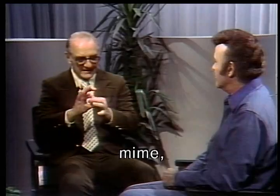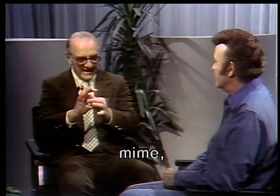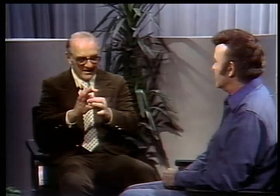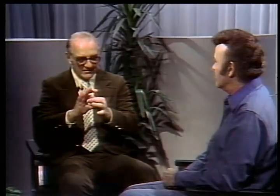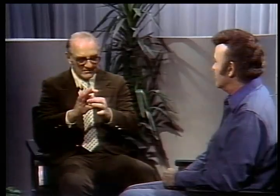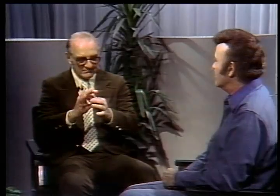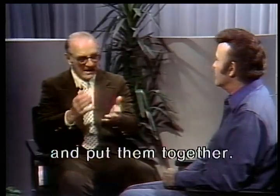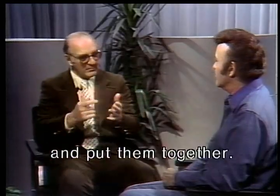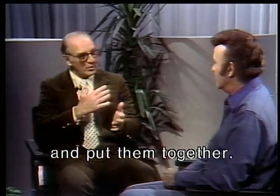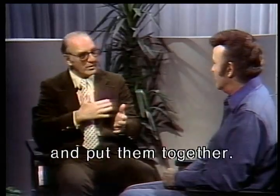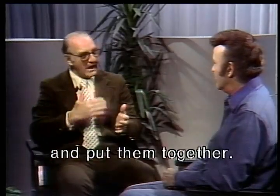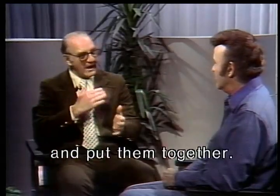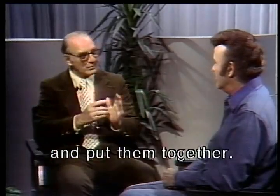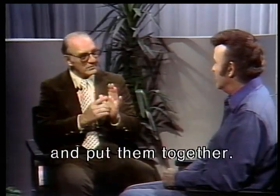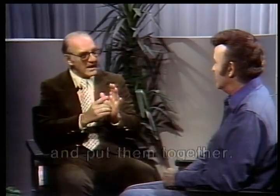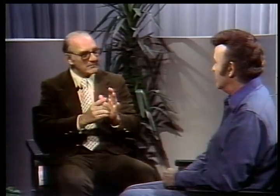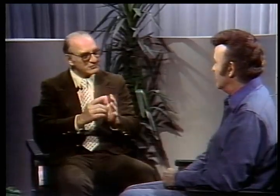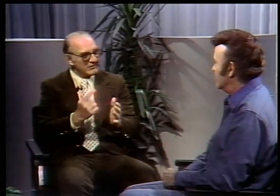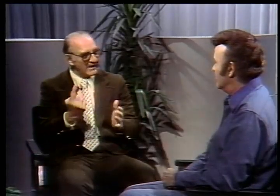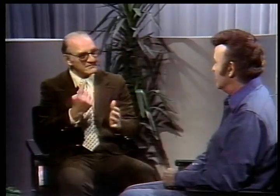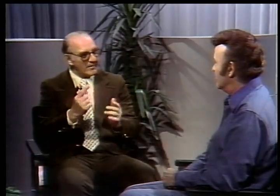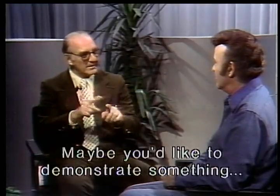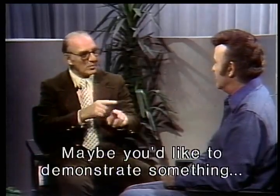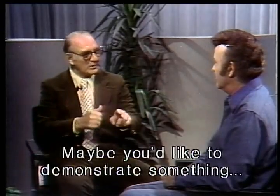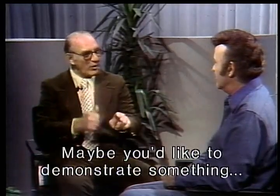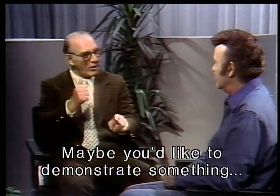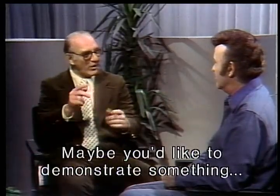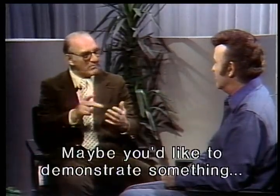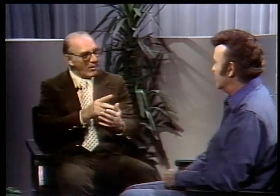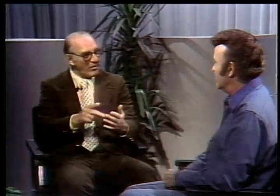together. Maybe you would like to demonstrate something with a longer poem.